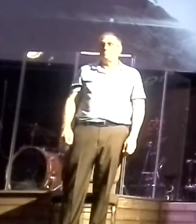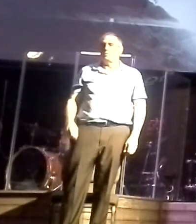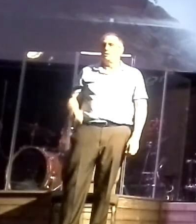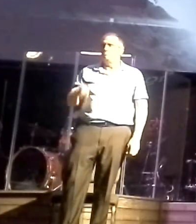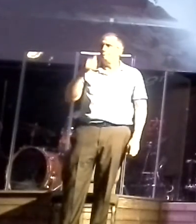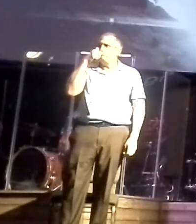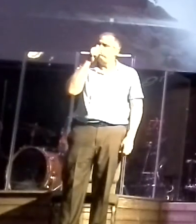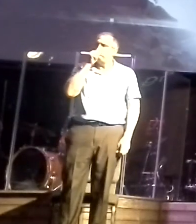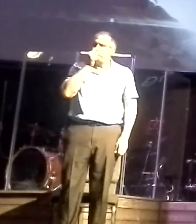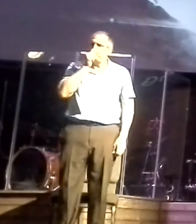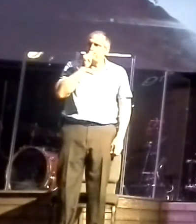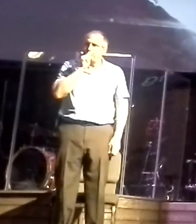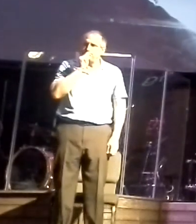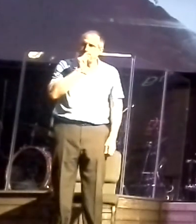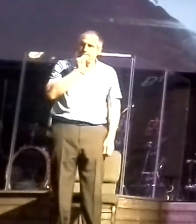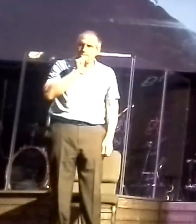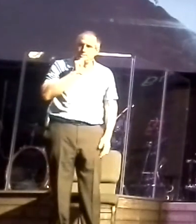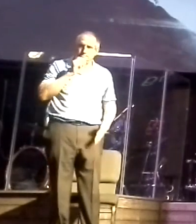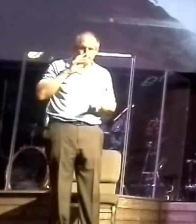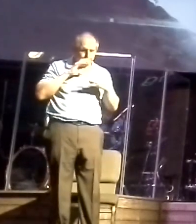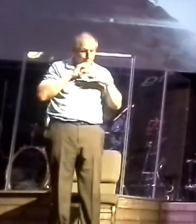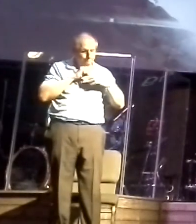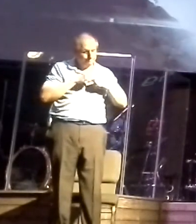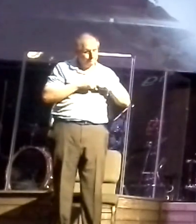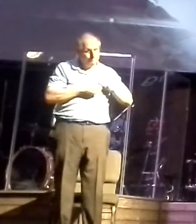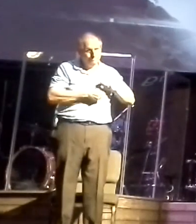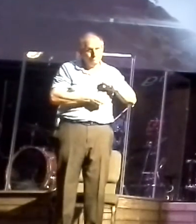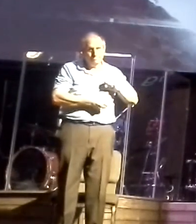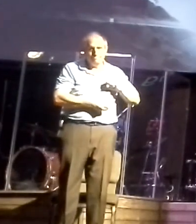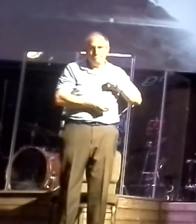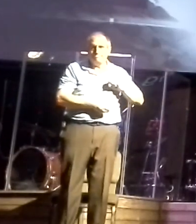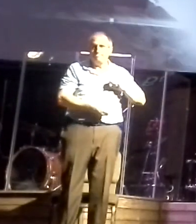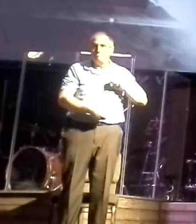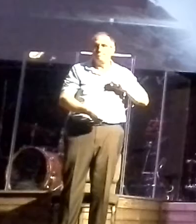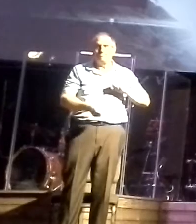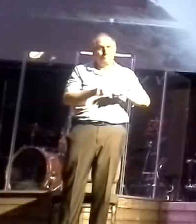Are you hurting and broken within?